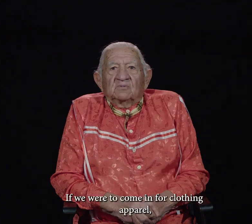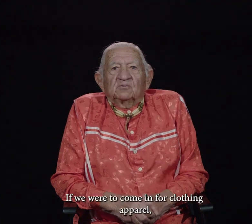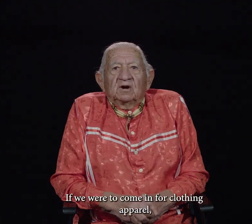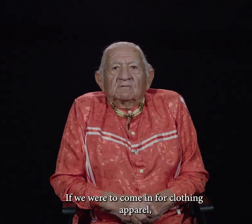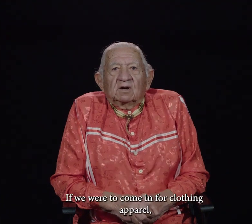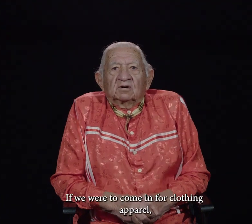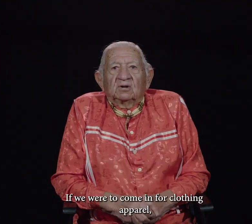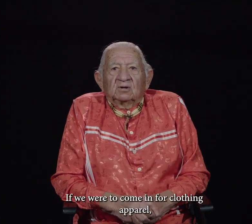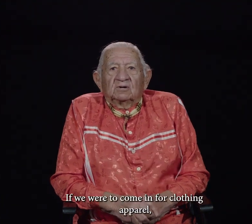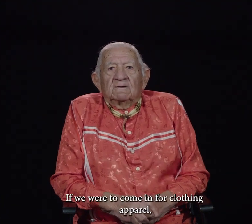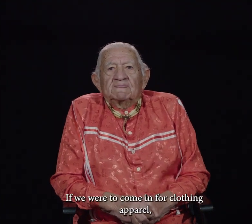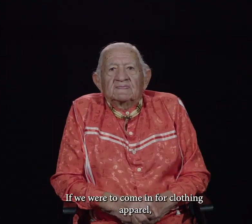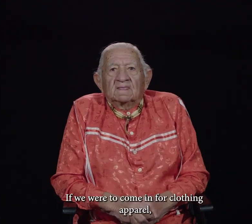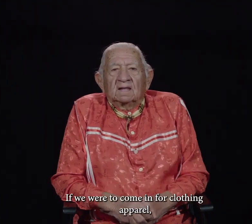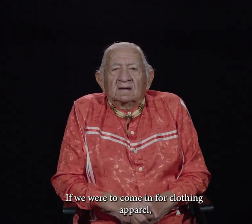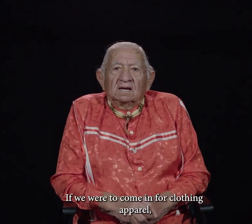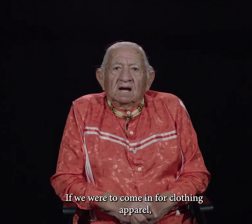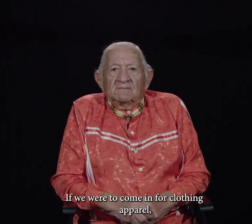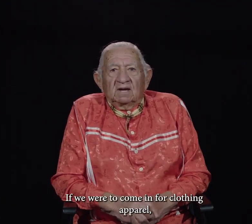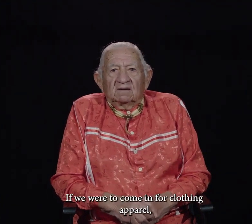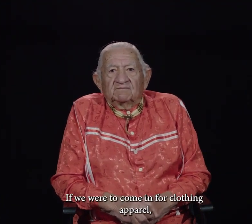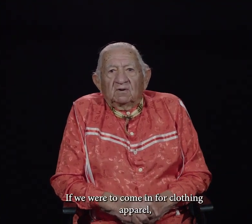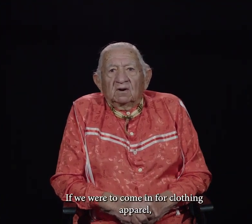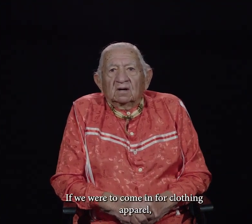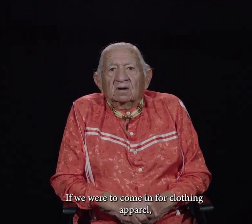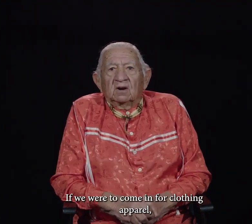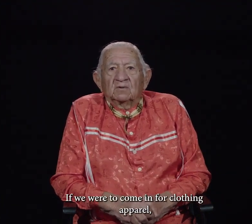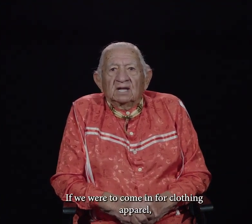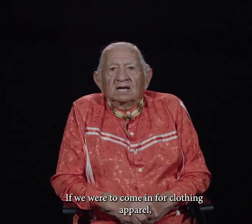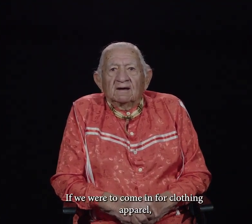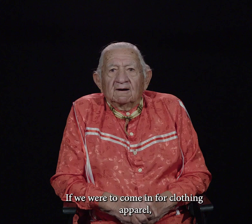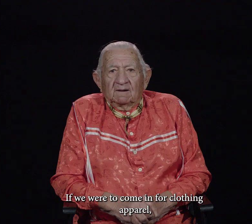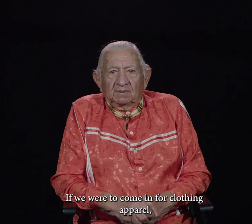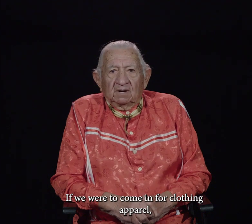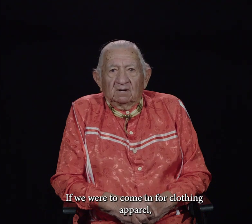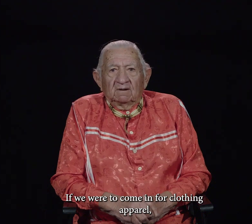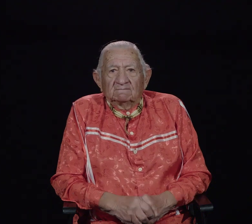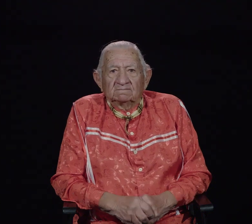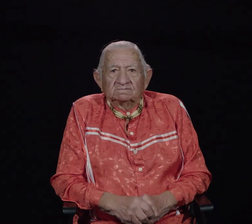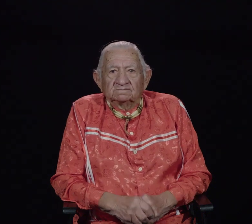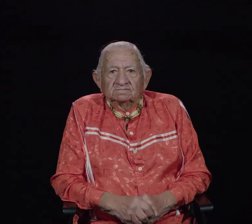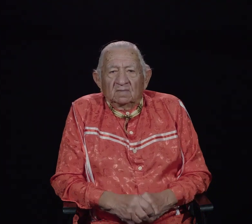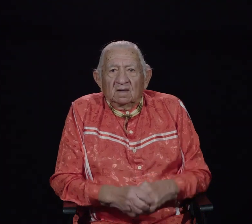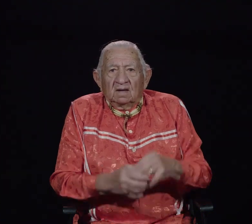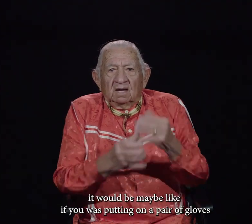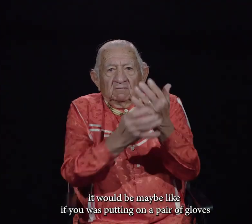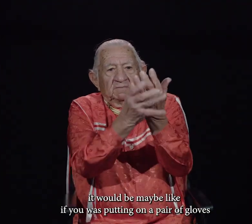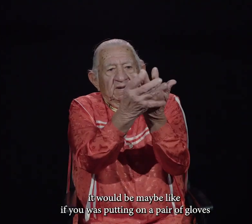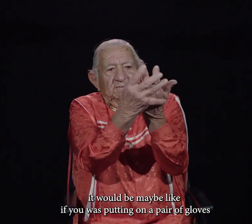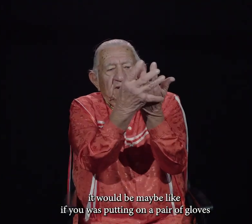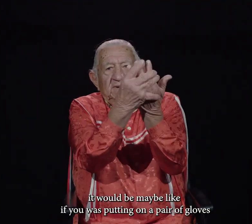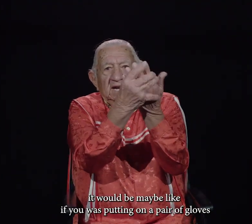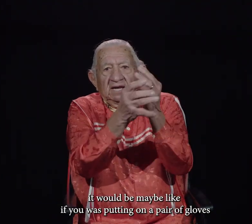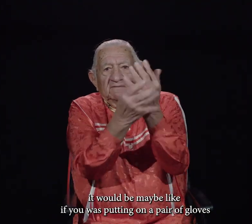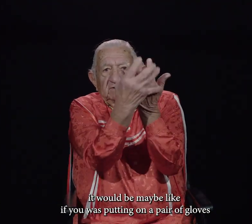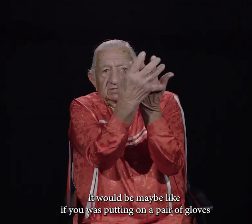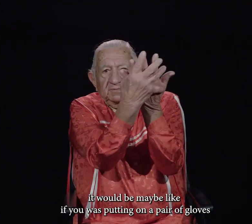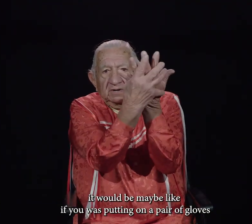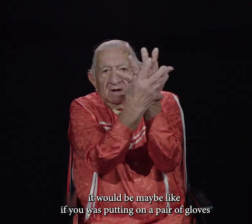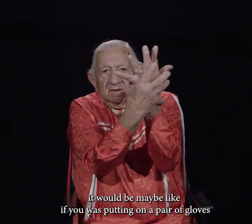If we were to come in for clothing, apparel, it would be maybe like if you was putting on a